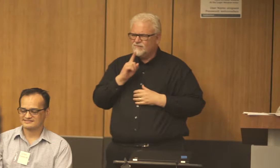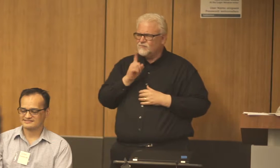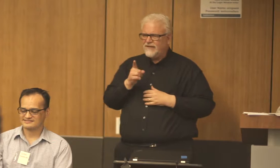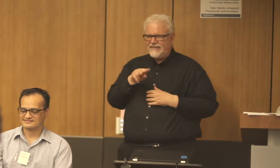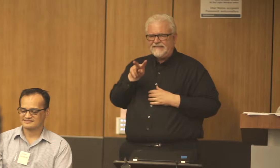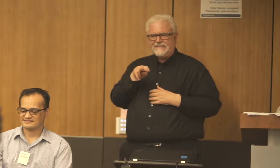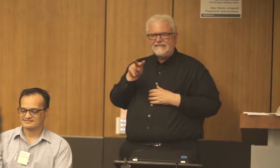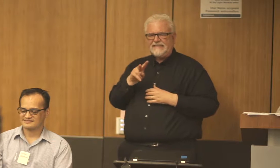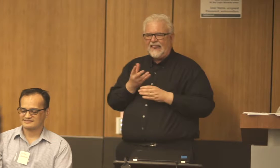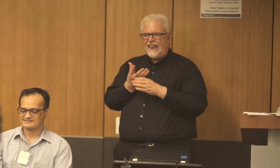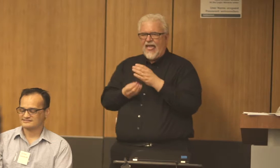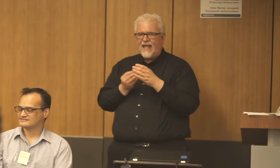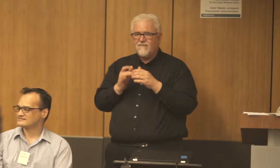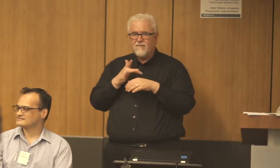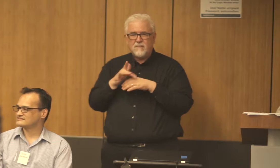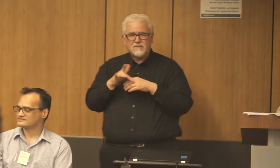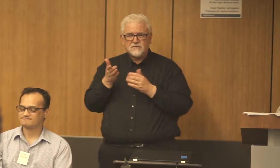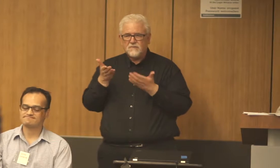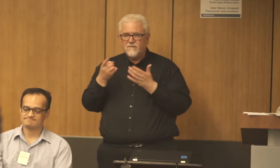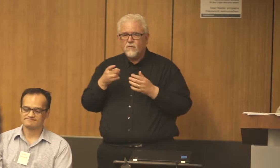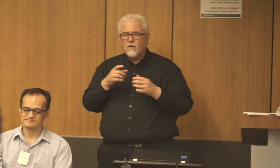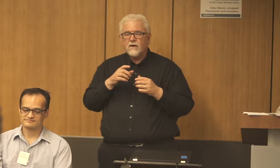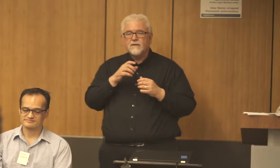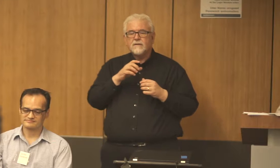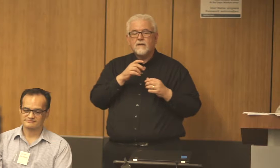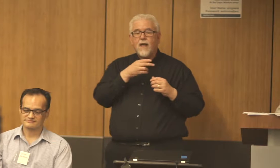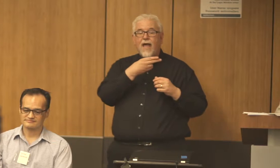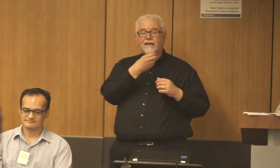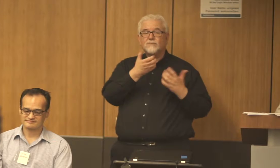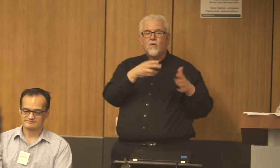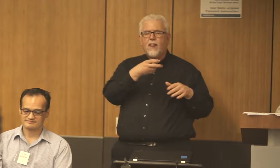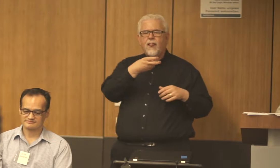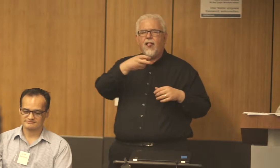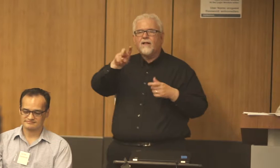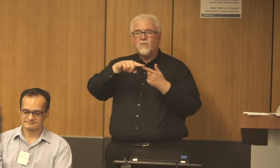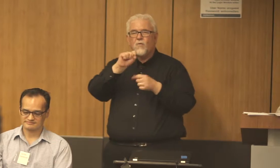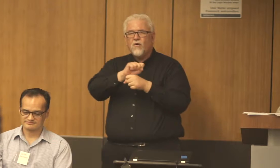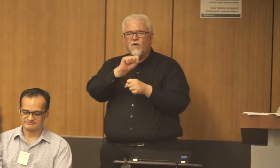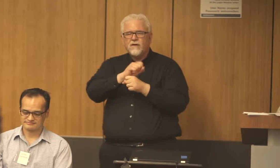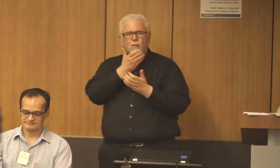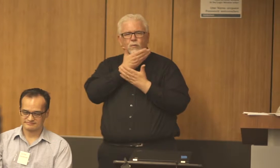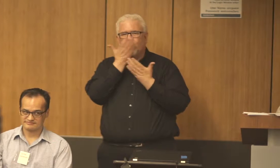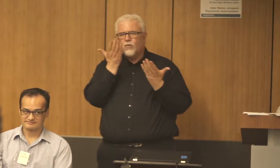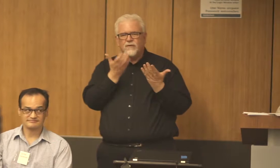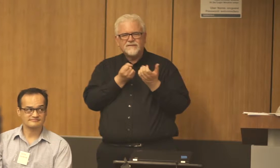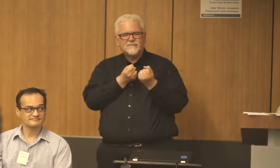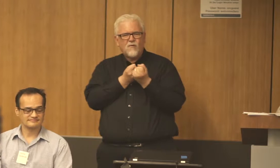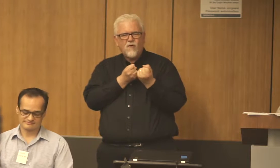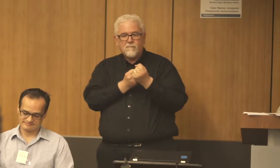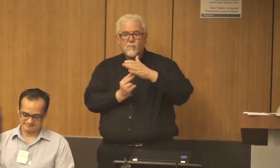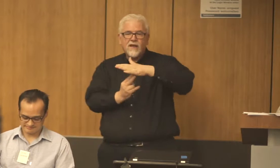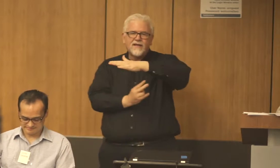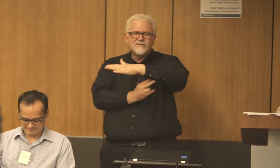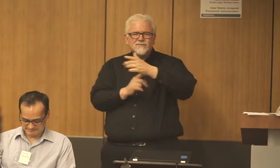of availability services for transitional aged youth coming out of school districts in terms of supporting them with the bridge to